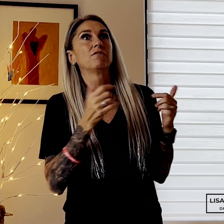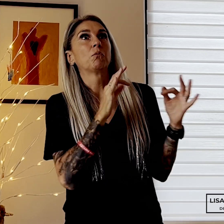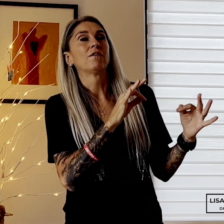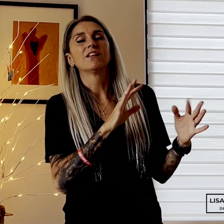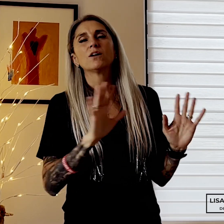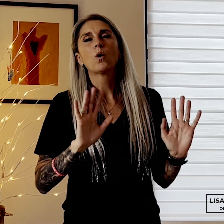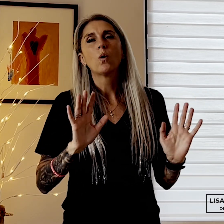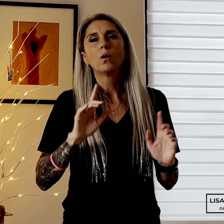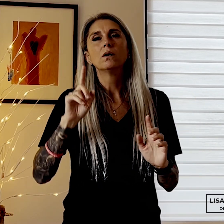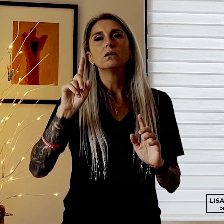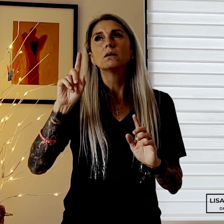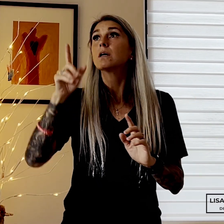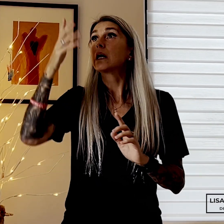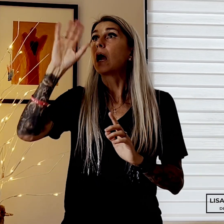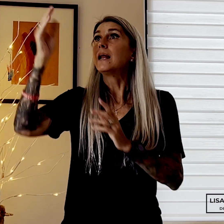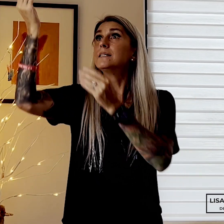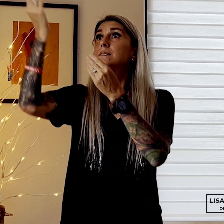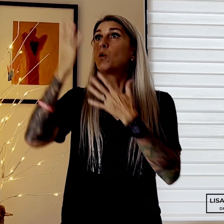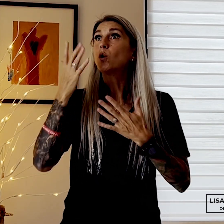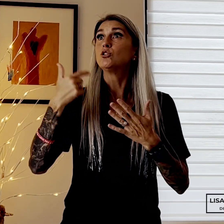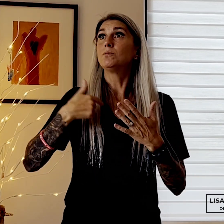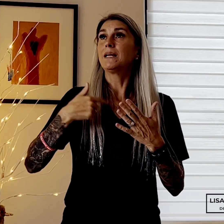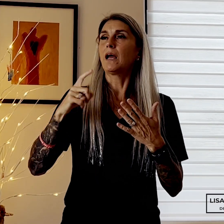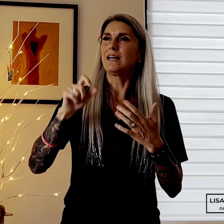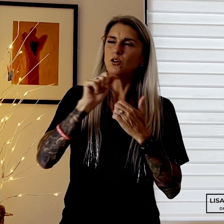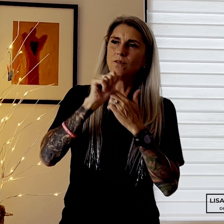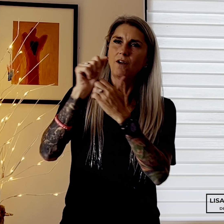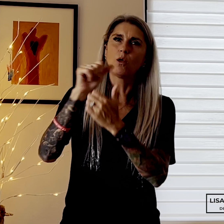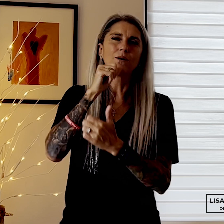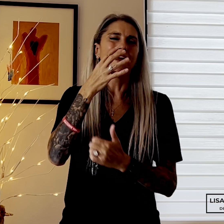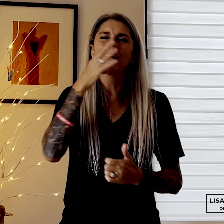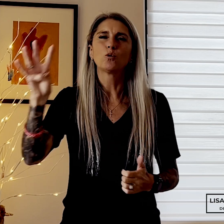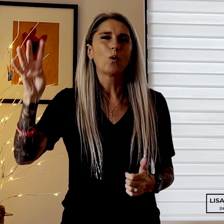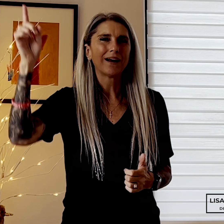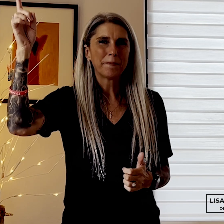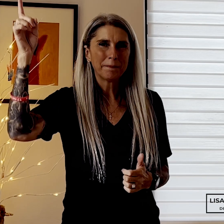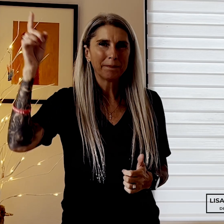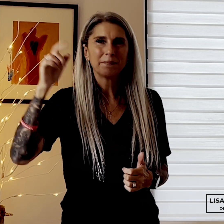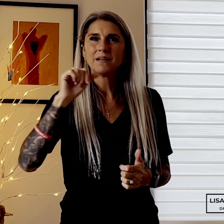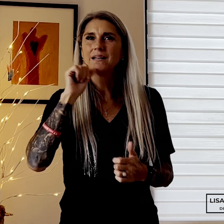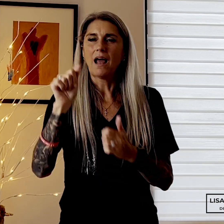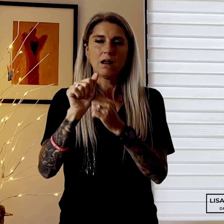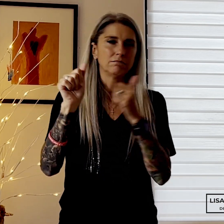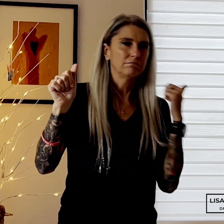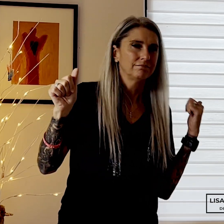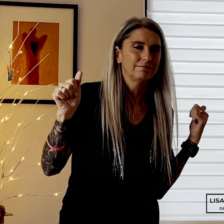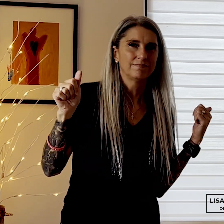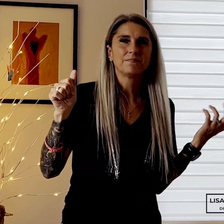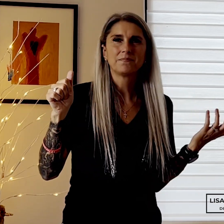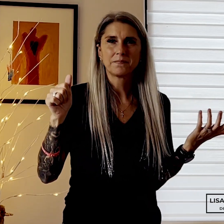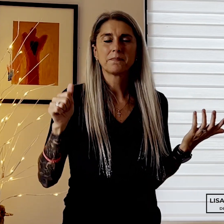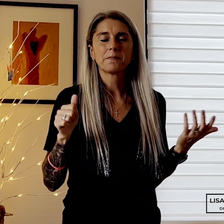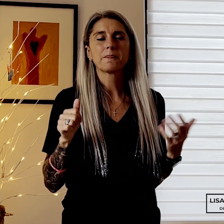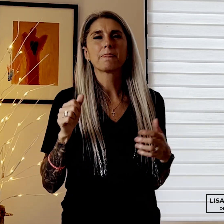it means that I need to do what God has clearly spoken to me to do and not ignore it, not walk away from